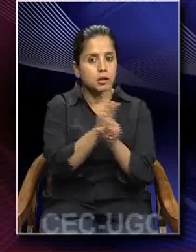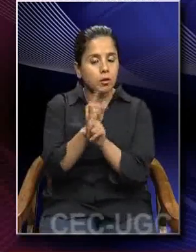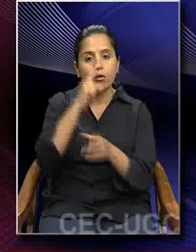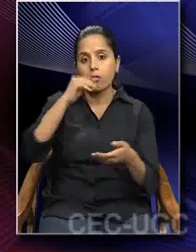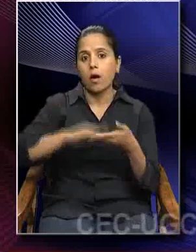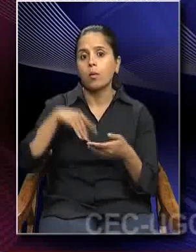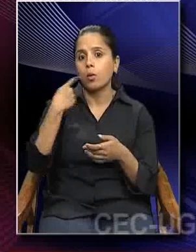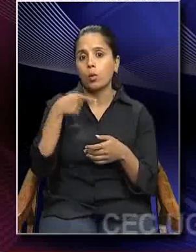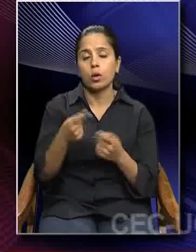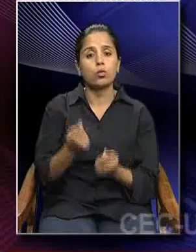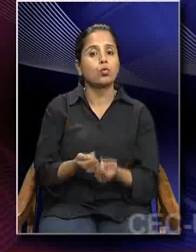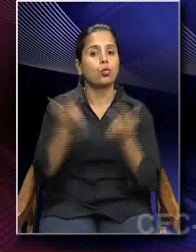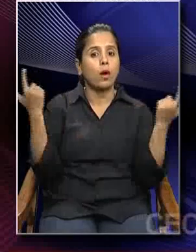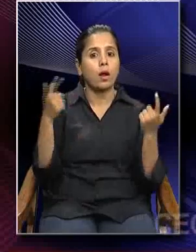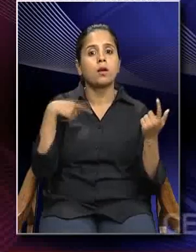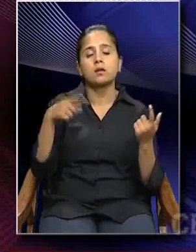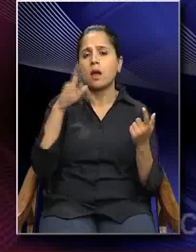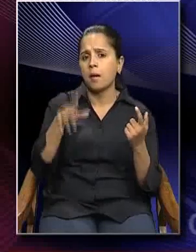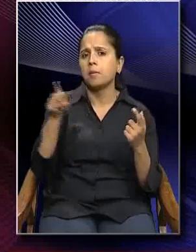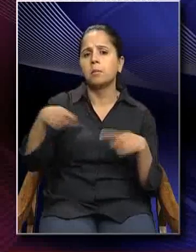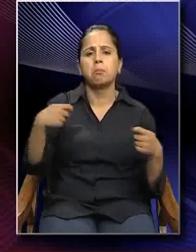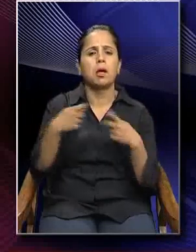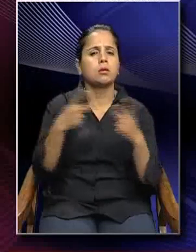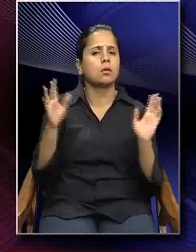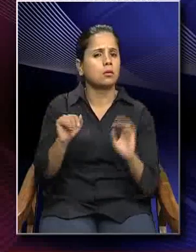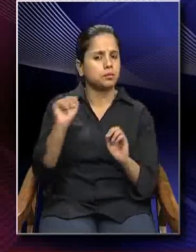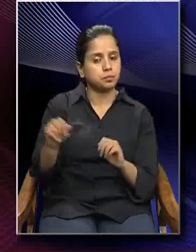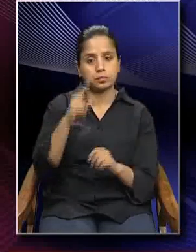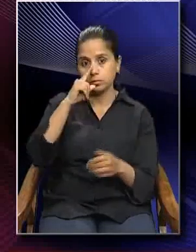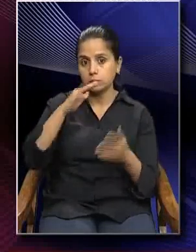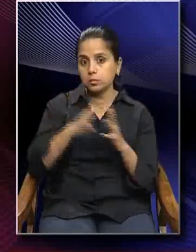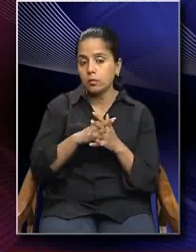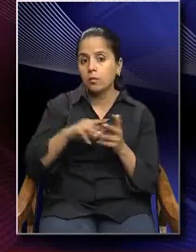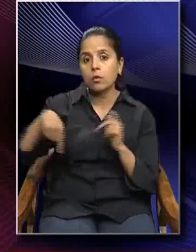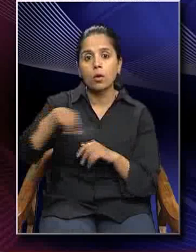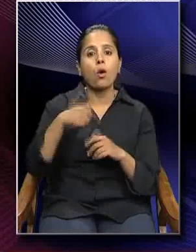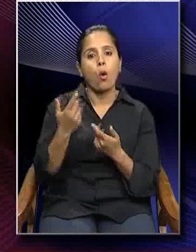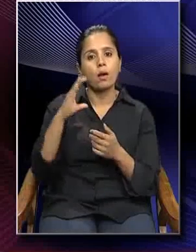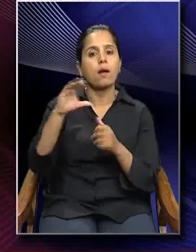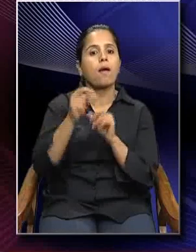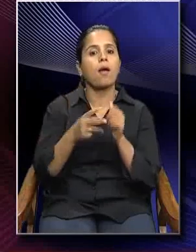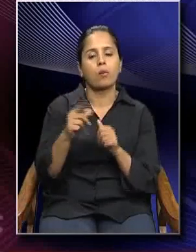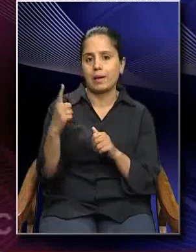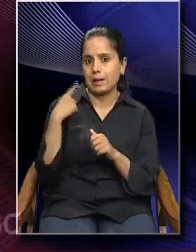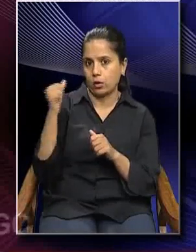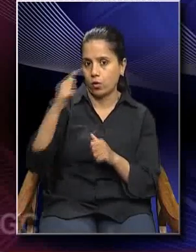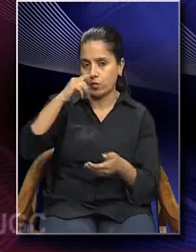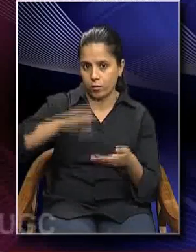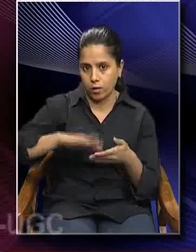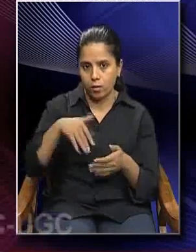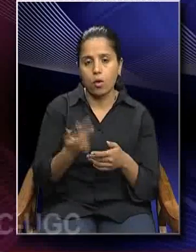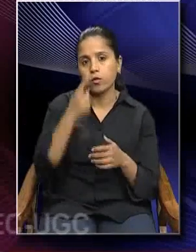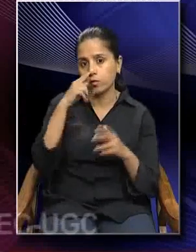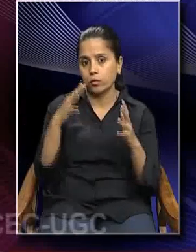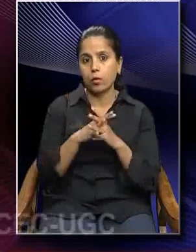of rich merchants. The wife of a caravan leader or a female